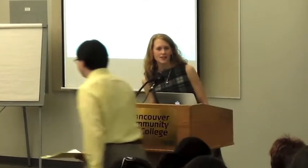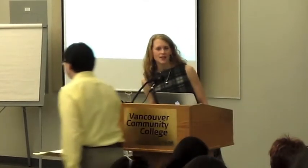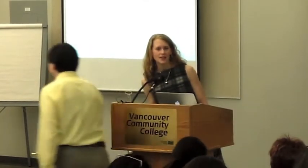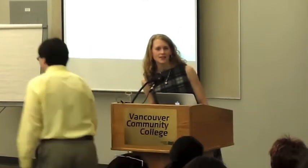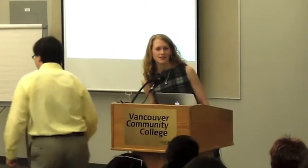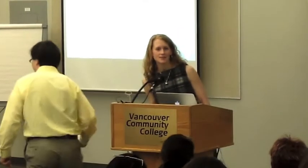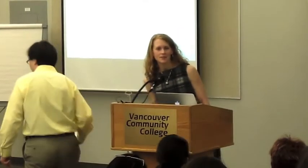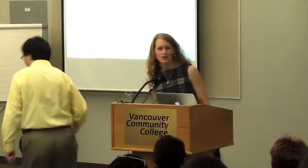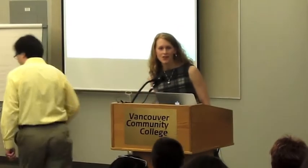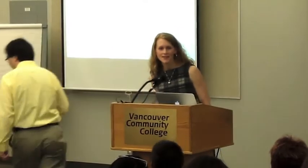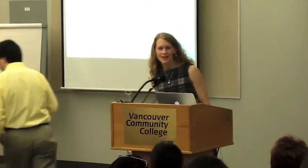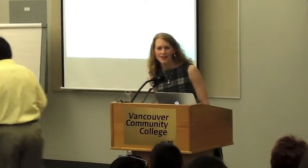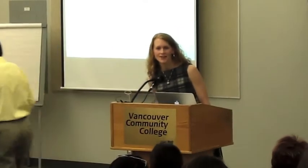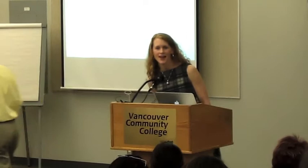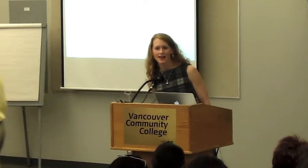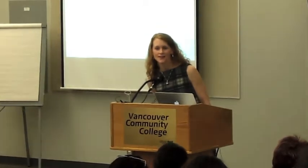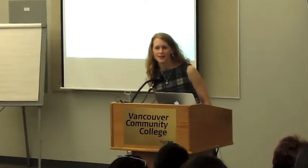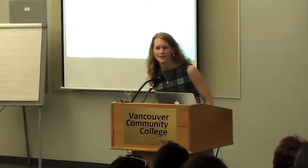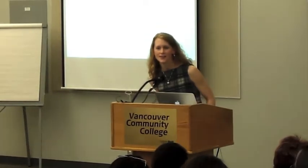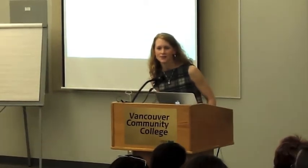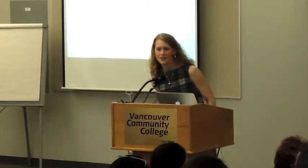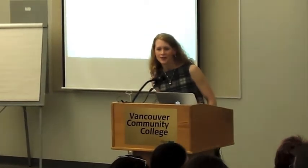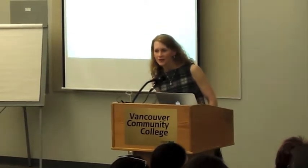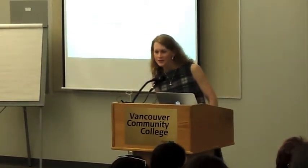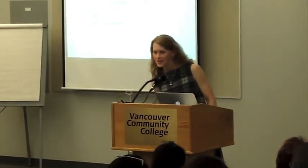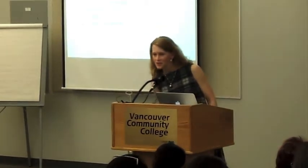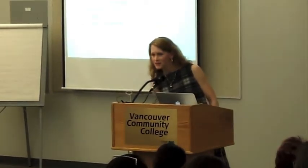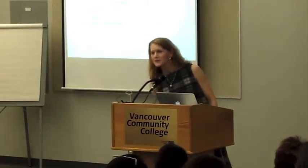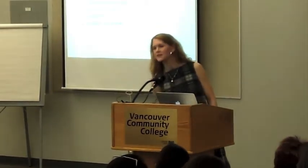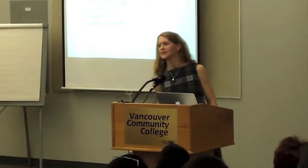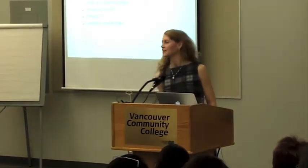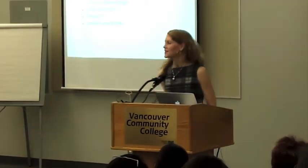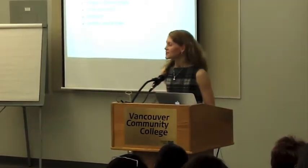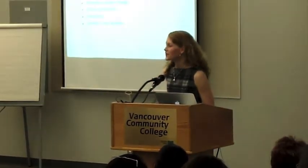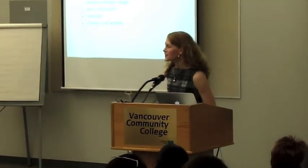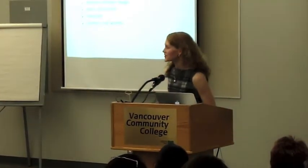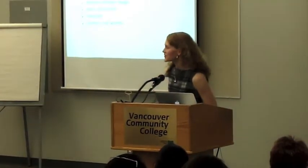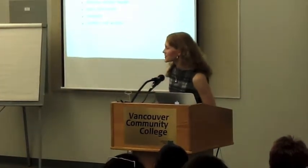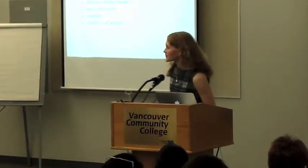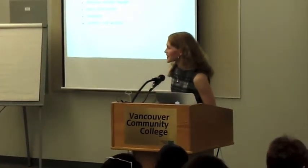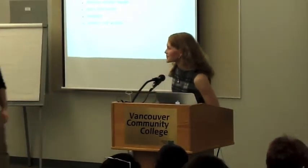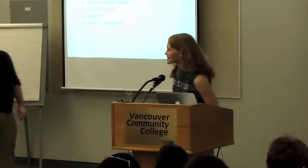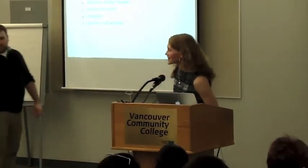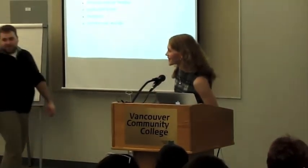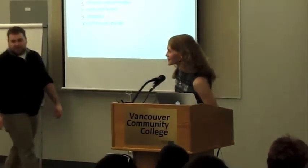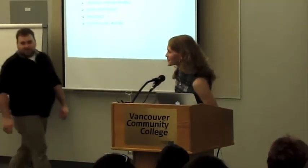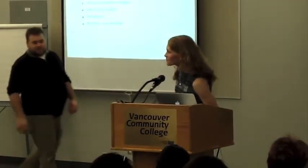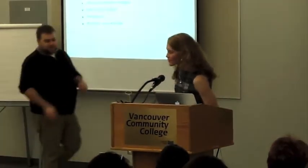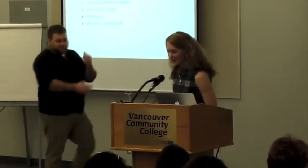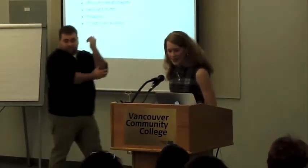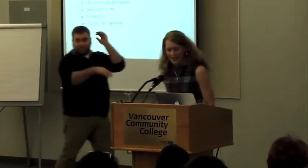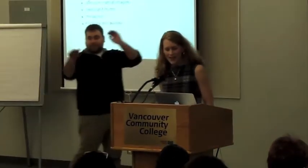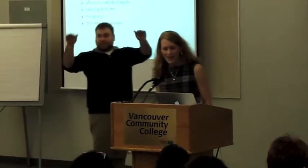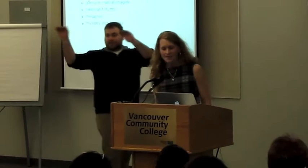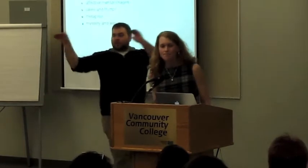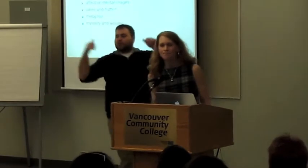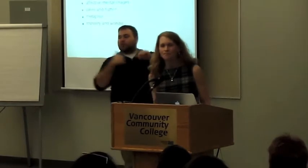much as I hate to do this, shut down active and interesting conversations, it's what we do sometimes in the classroom.